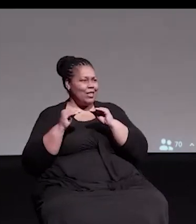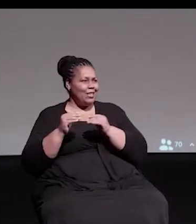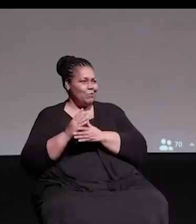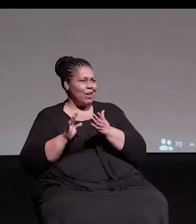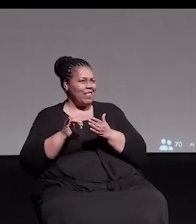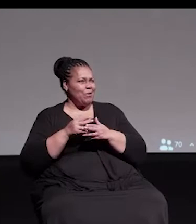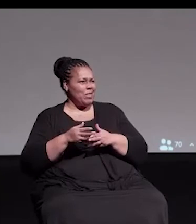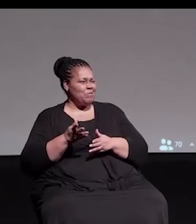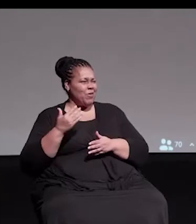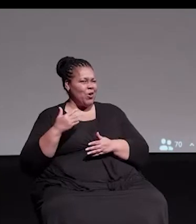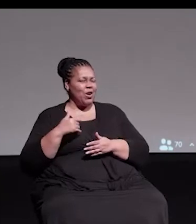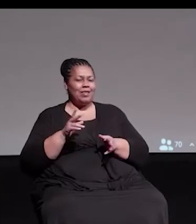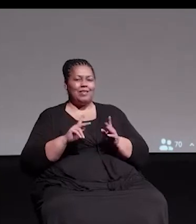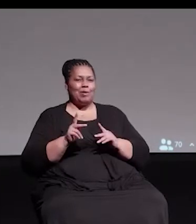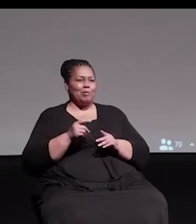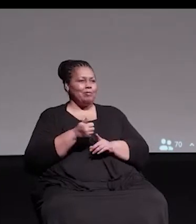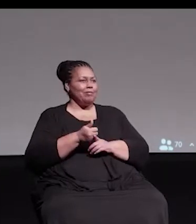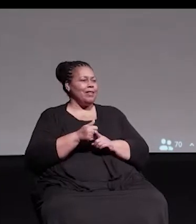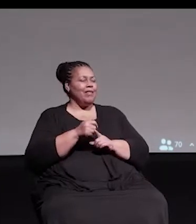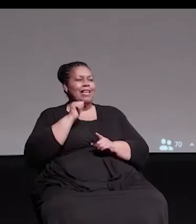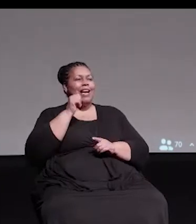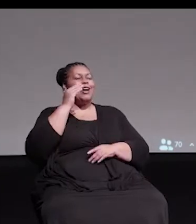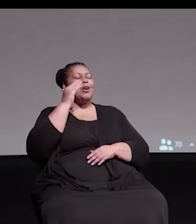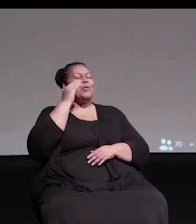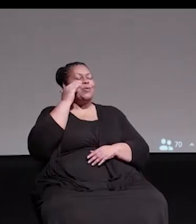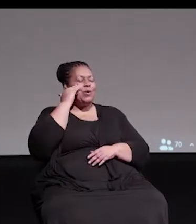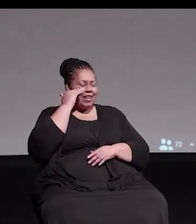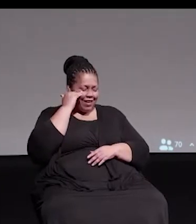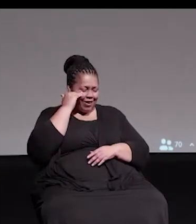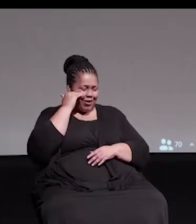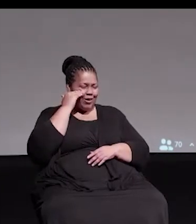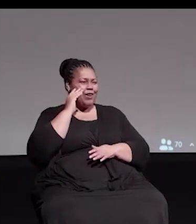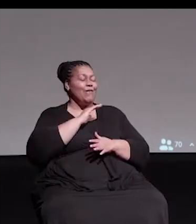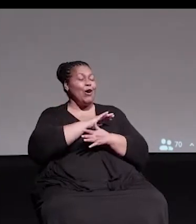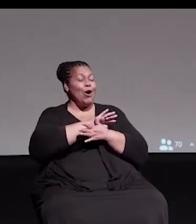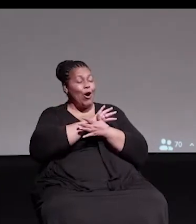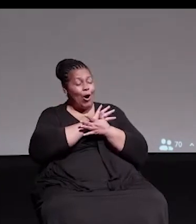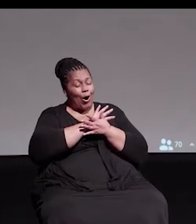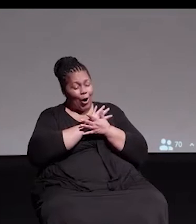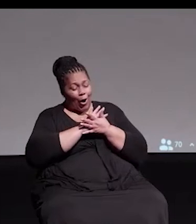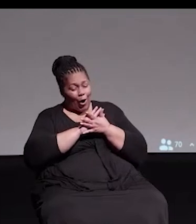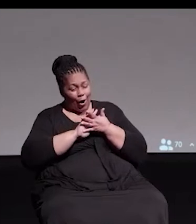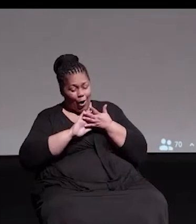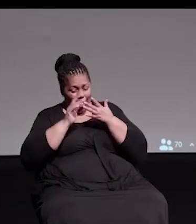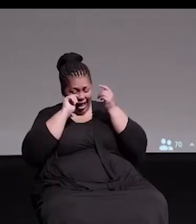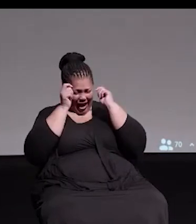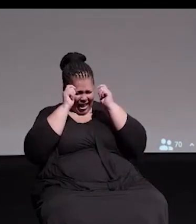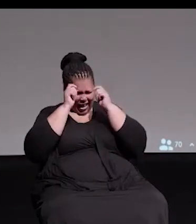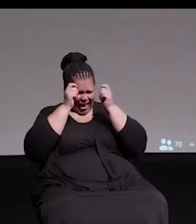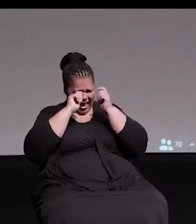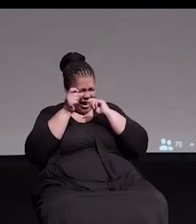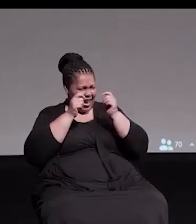that people just aren't aware necessarily of all of the things, all of the hats that we wear and all of